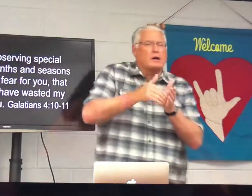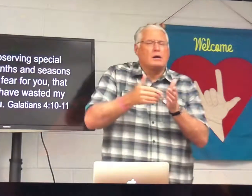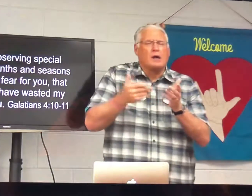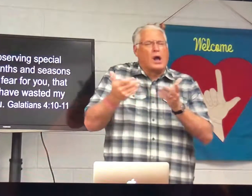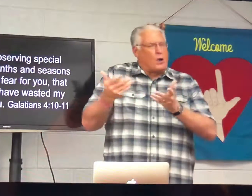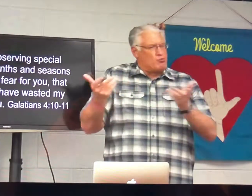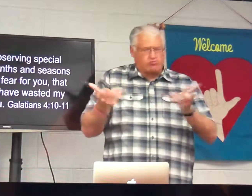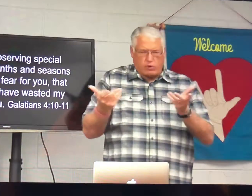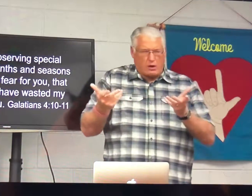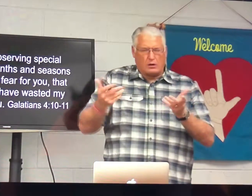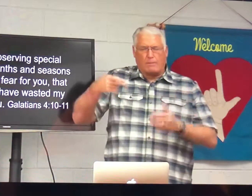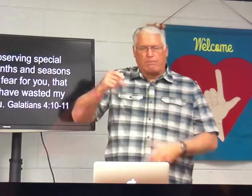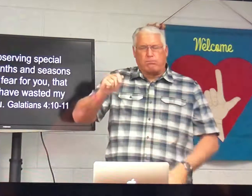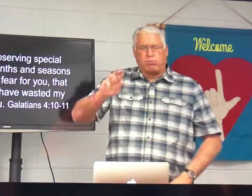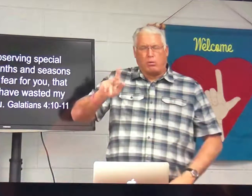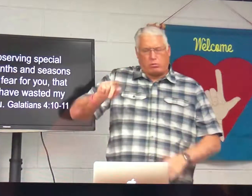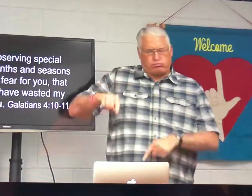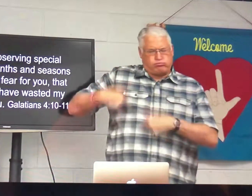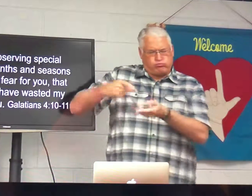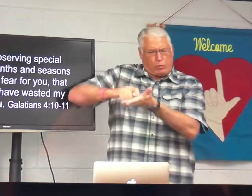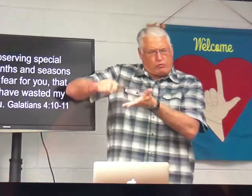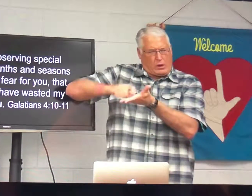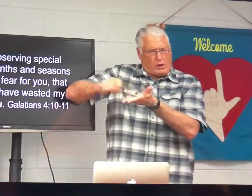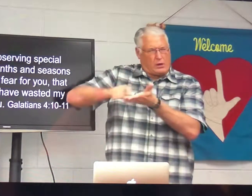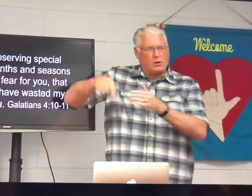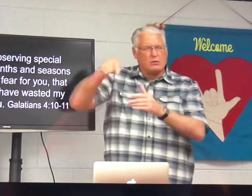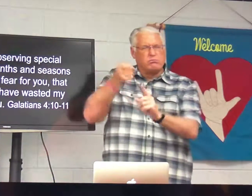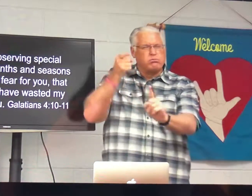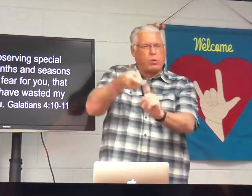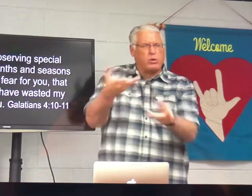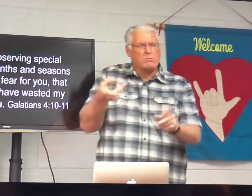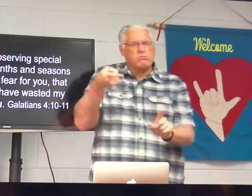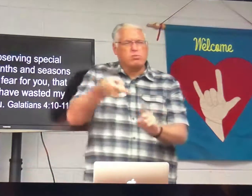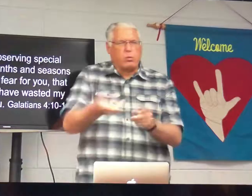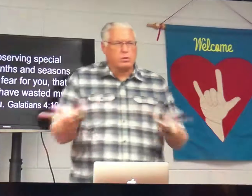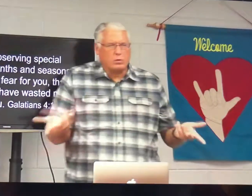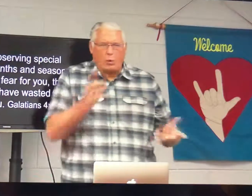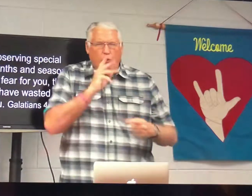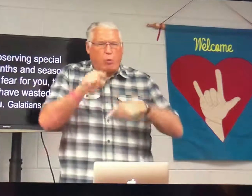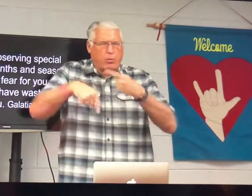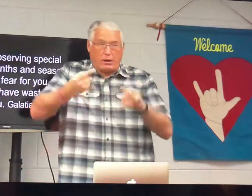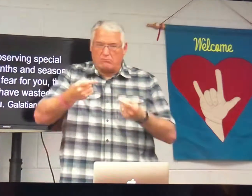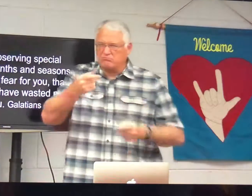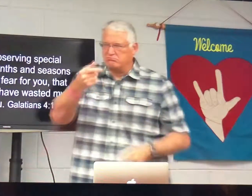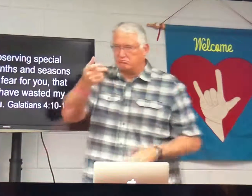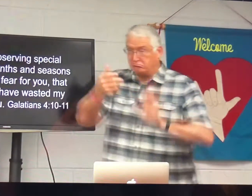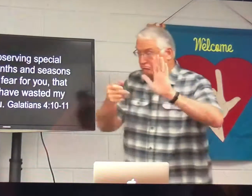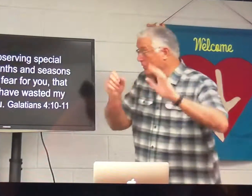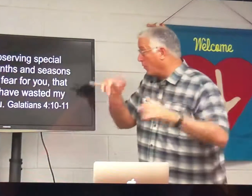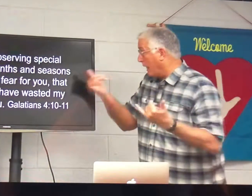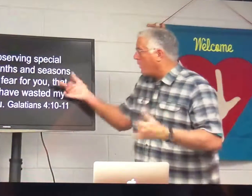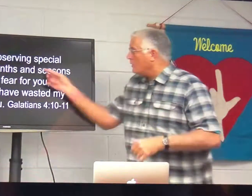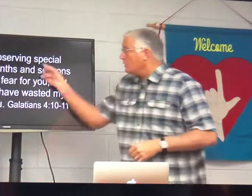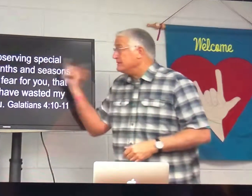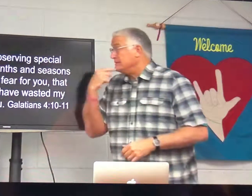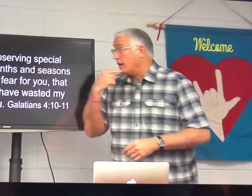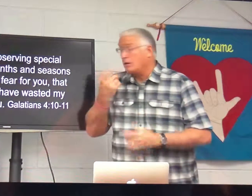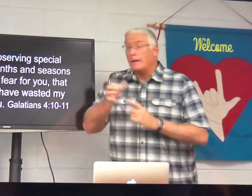Goes 0 for 3 with a couple of strikeouts. First time he bats in the right-hand side. On the ground, off the pitcher